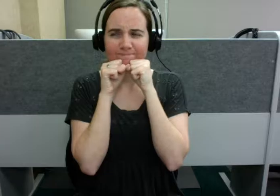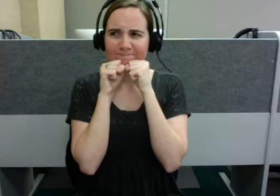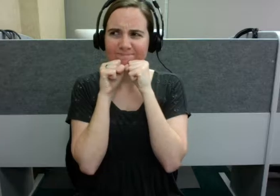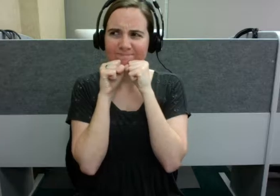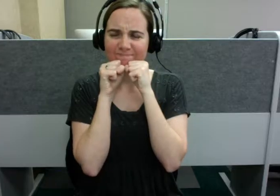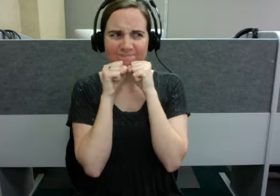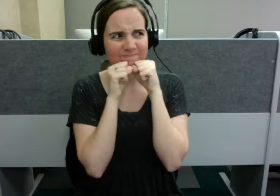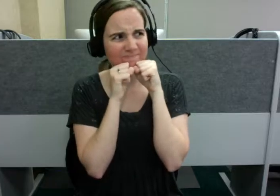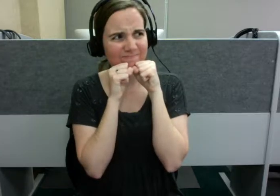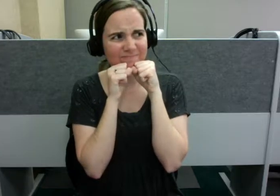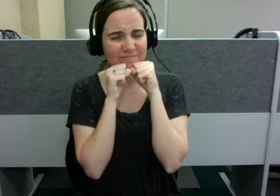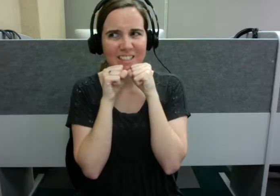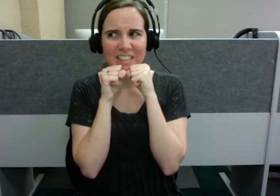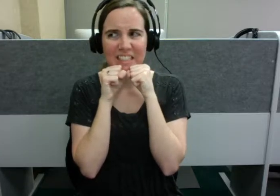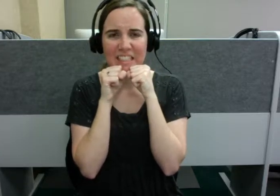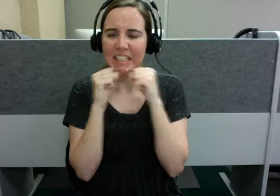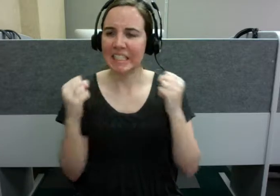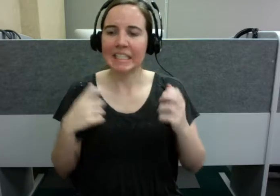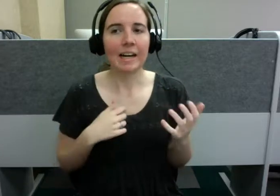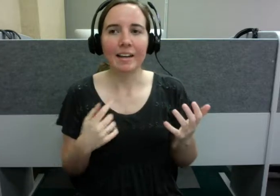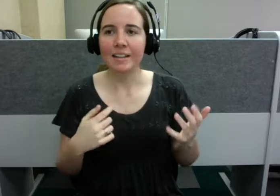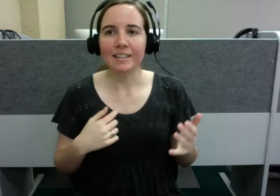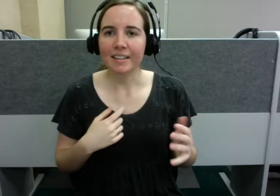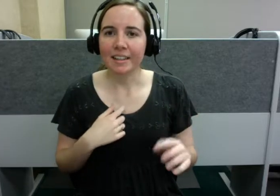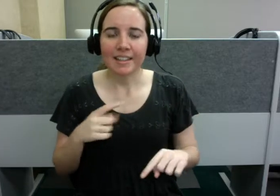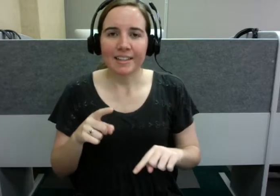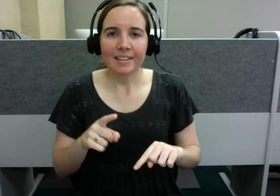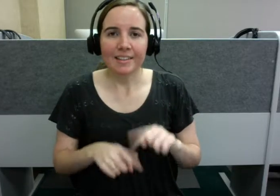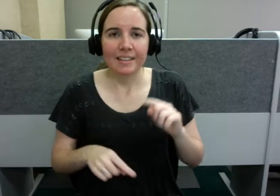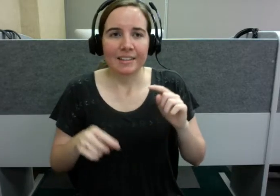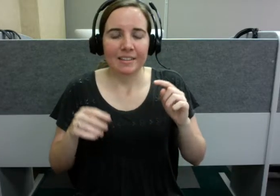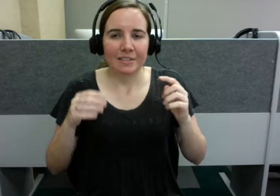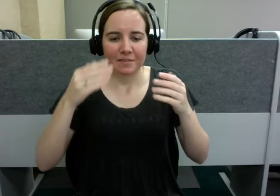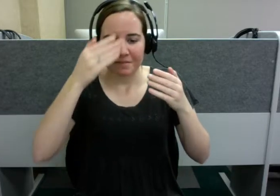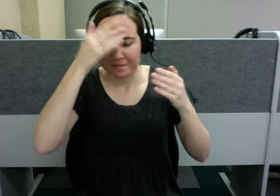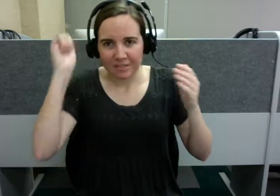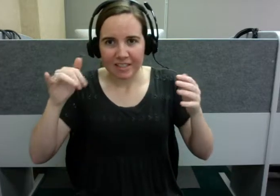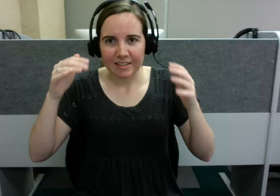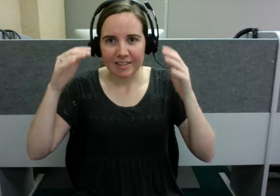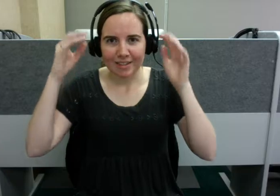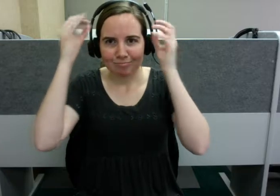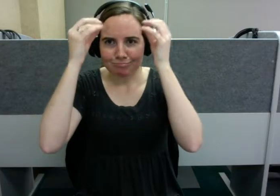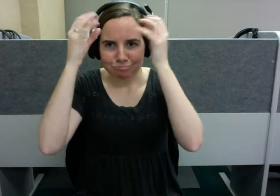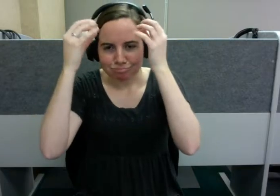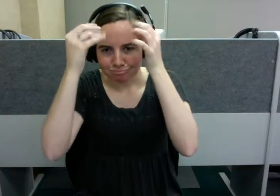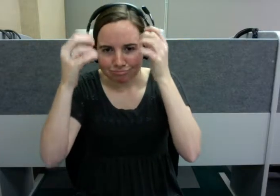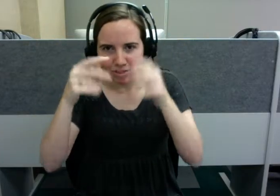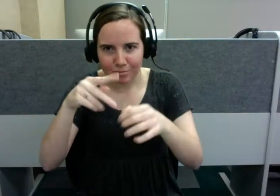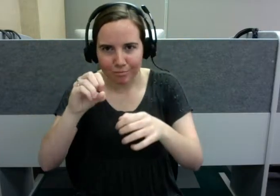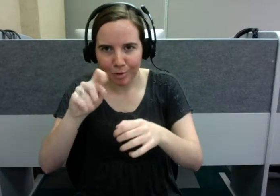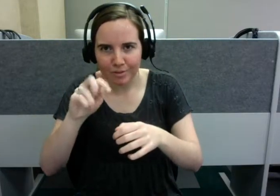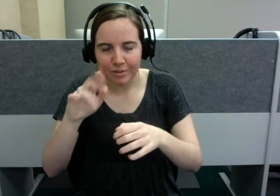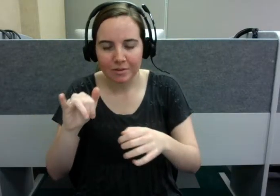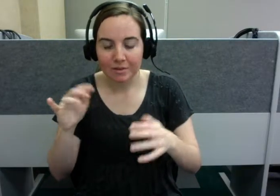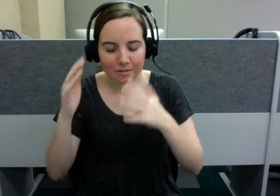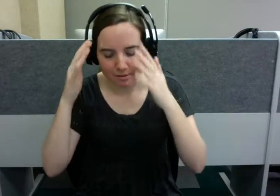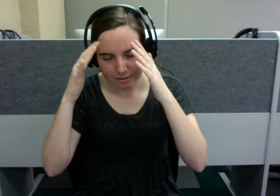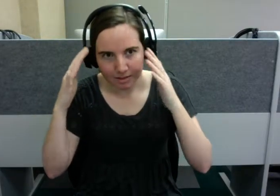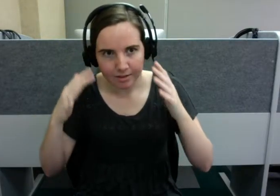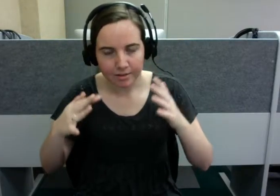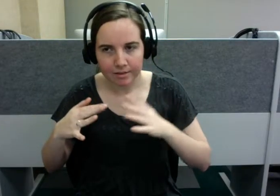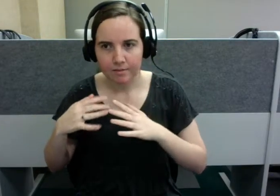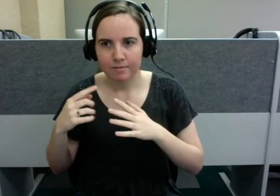And now I can't shake the metaphor, okay? I'm still in poetics and Aristotle, and I'm thinking, out of nowhere, two